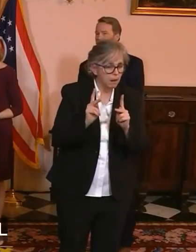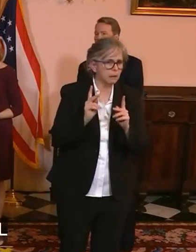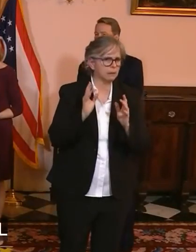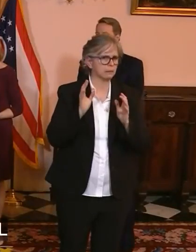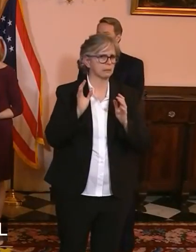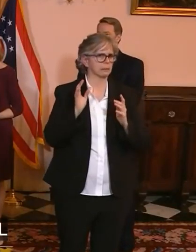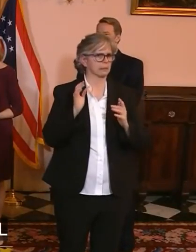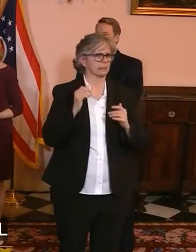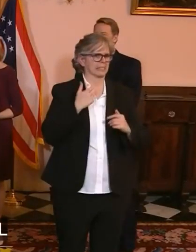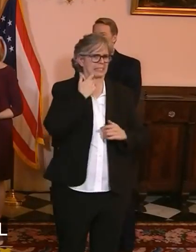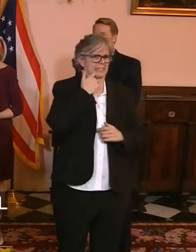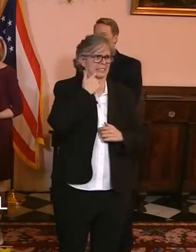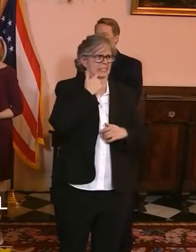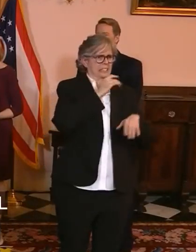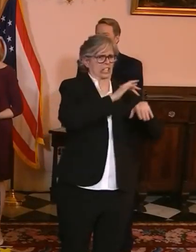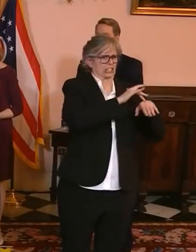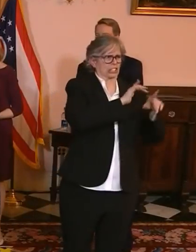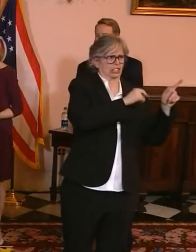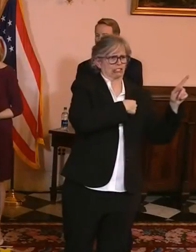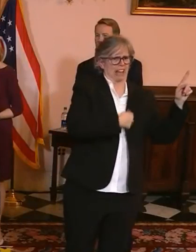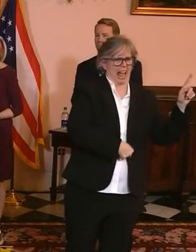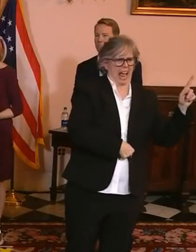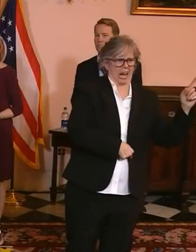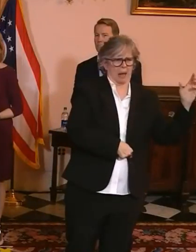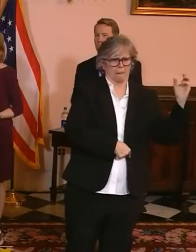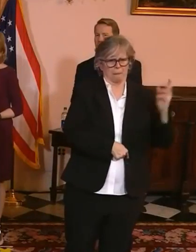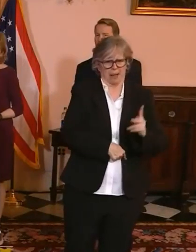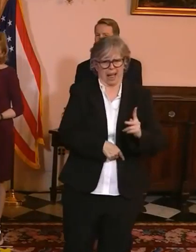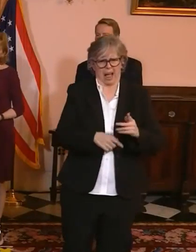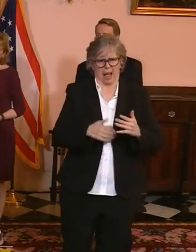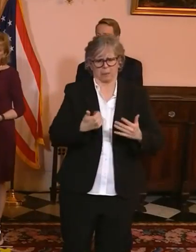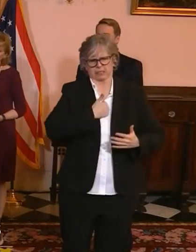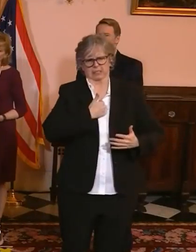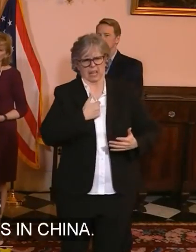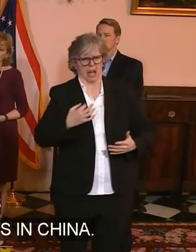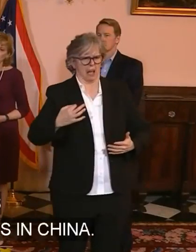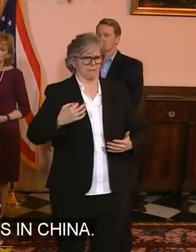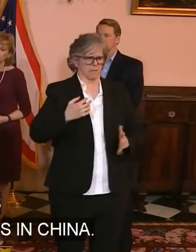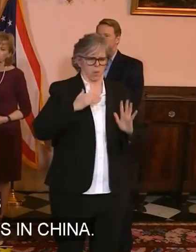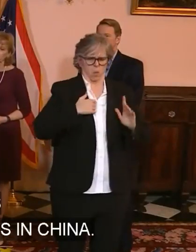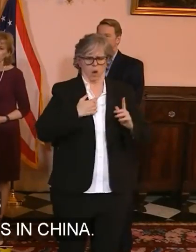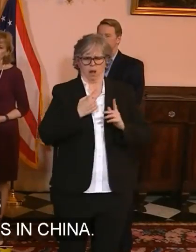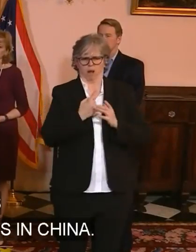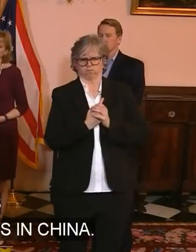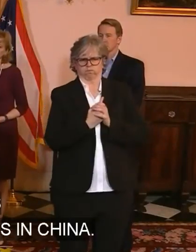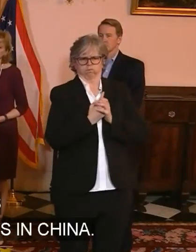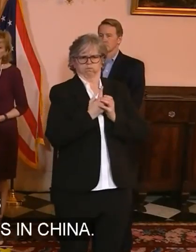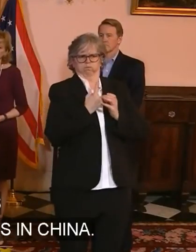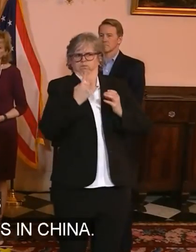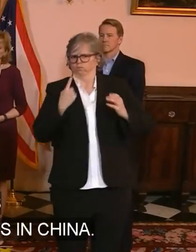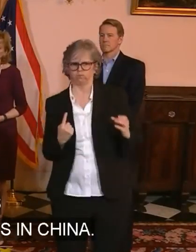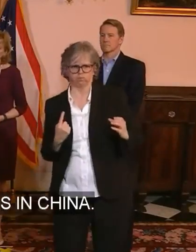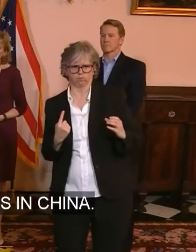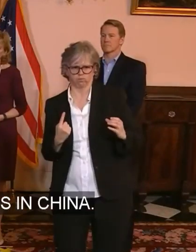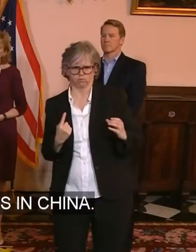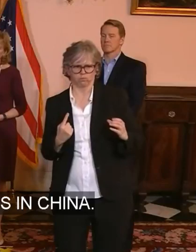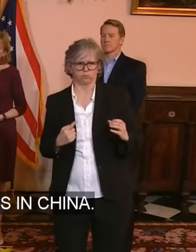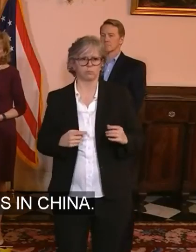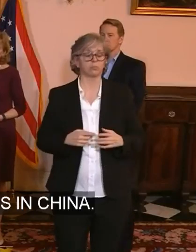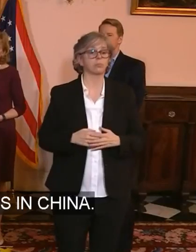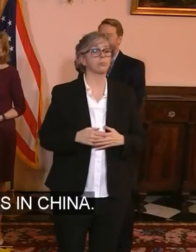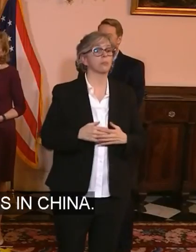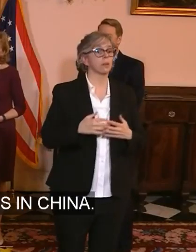China for 14 days. They voluntarily did that, and we monitored them. We did our first tabletop exercise